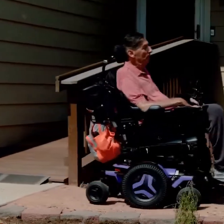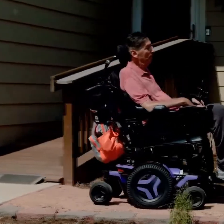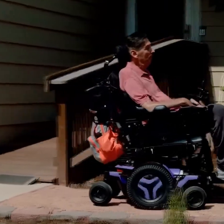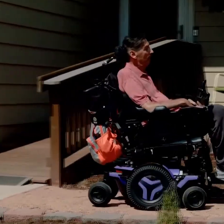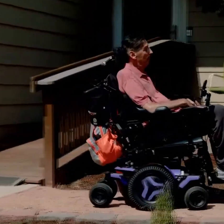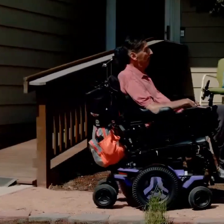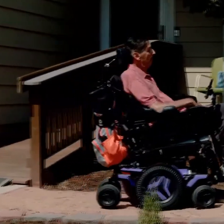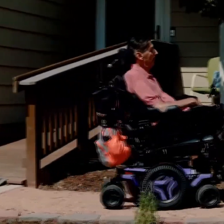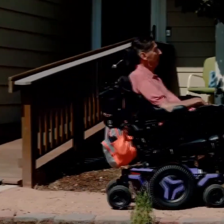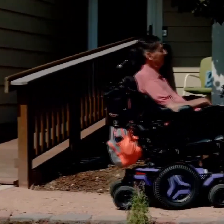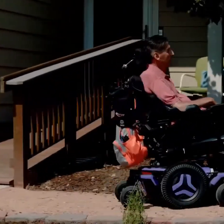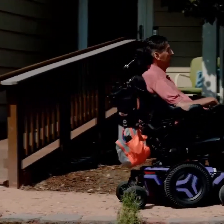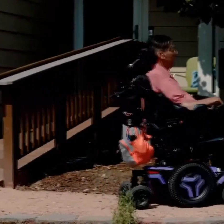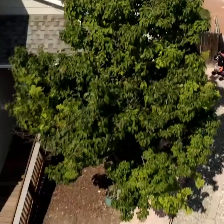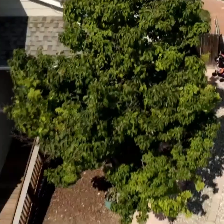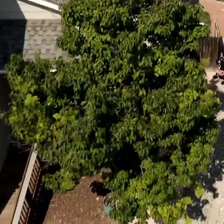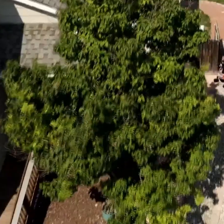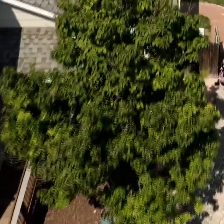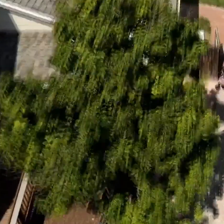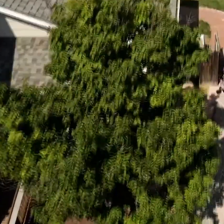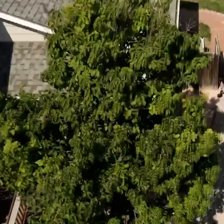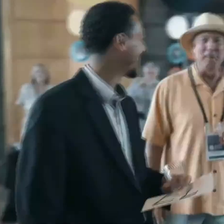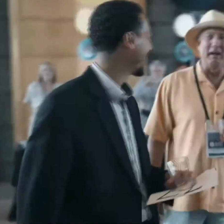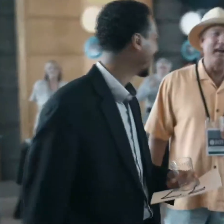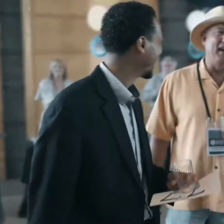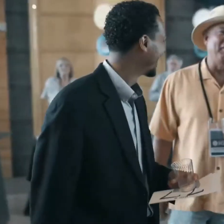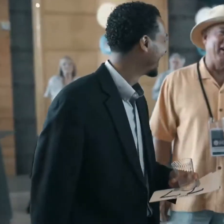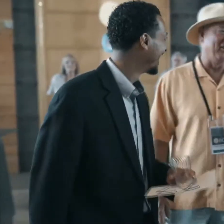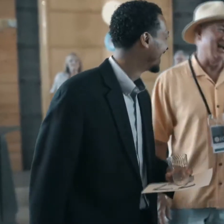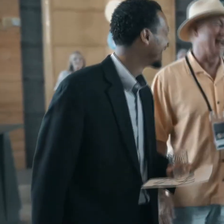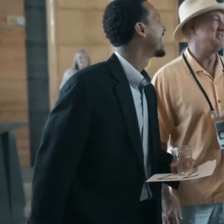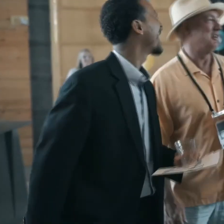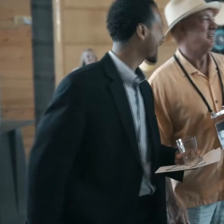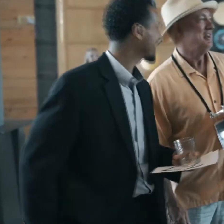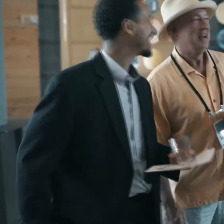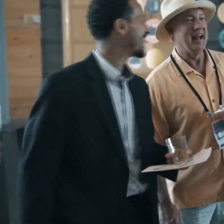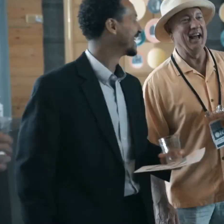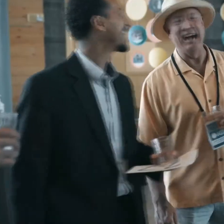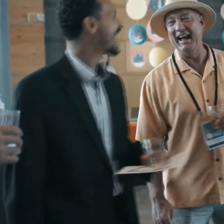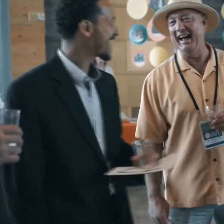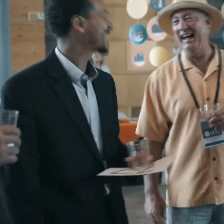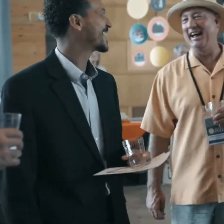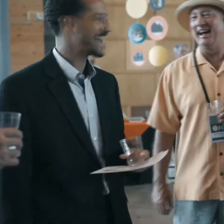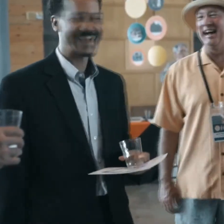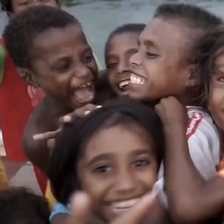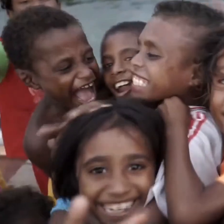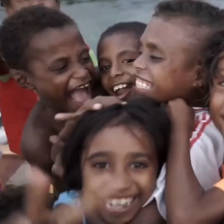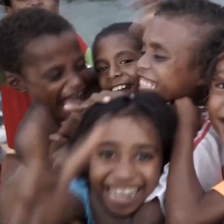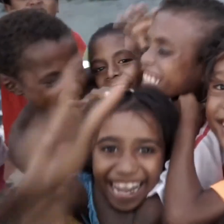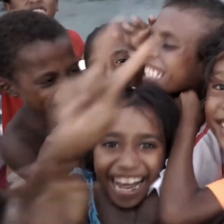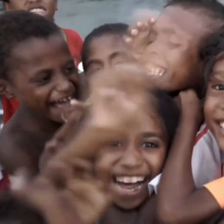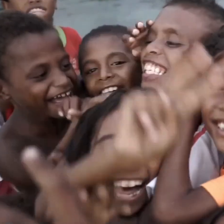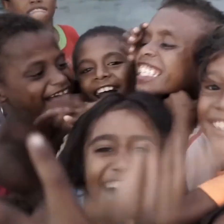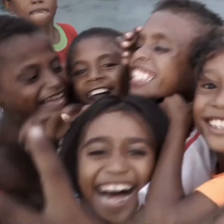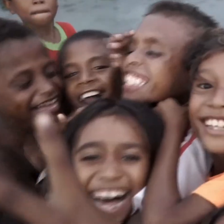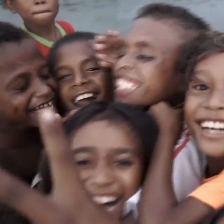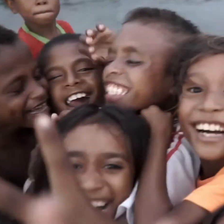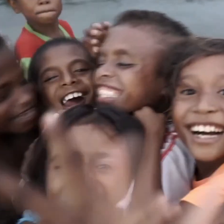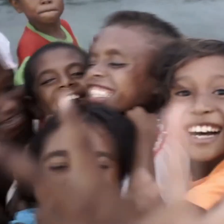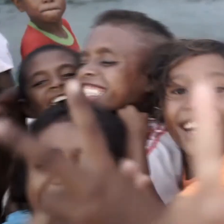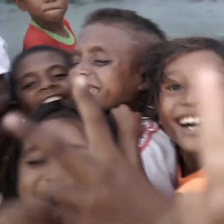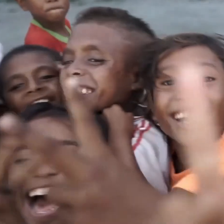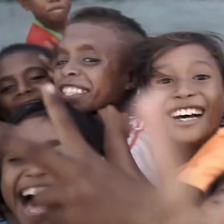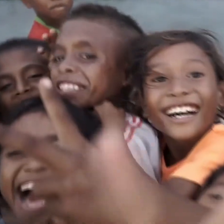In 2023, Crossroads will continue to courageously walk this peacemaking path of Jesus.